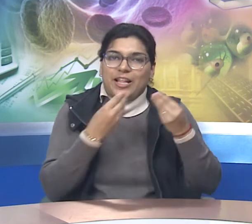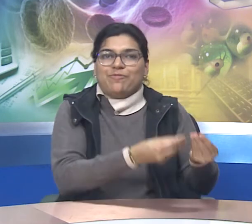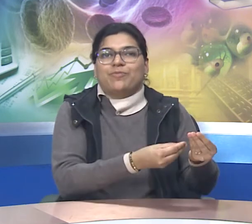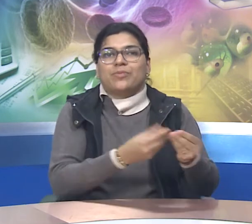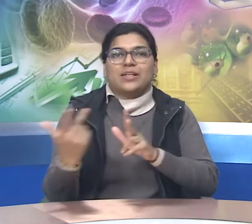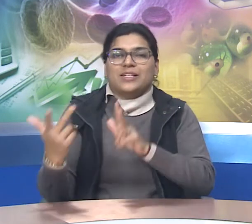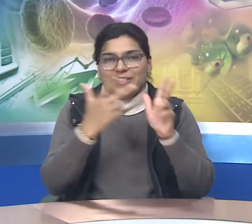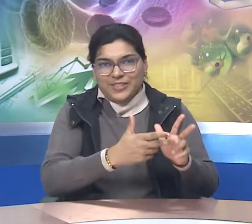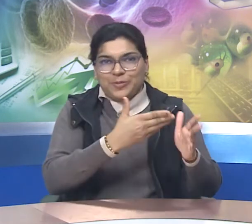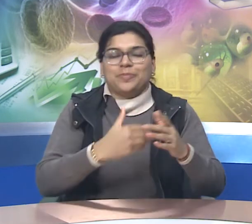material.